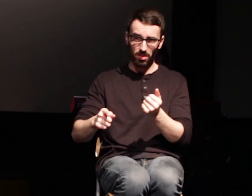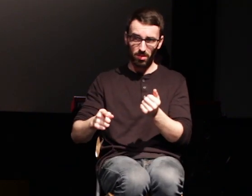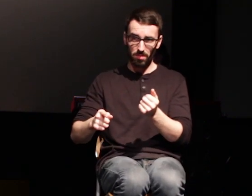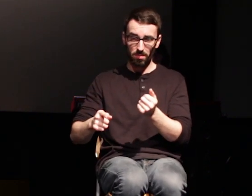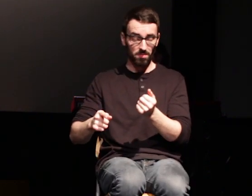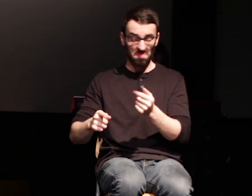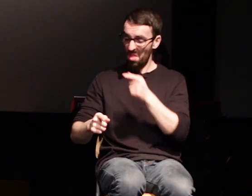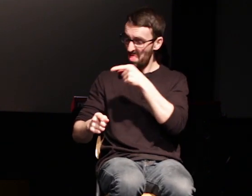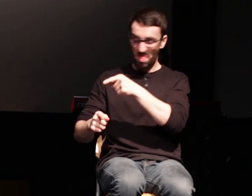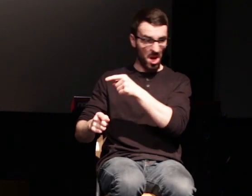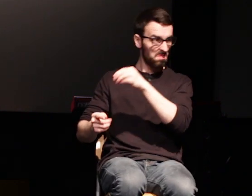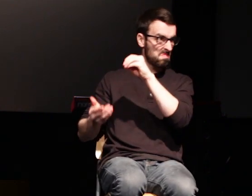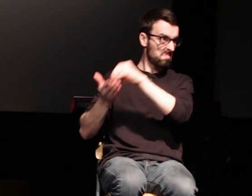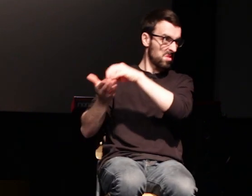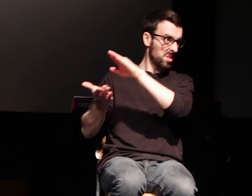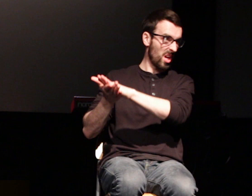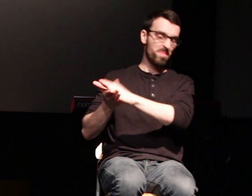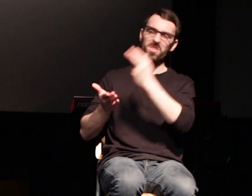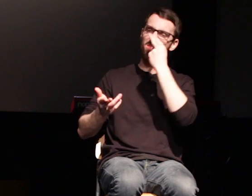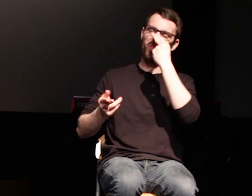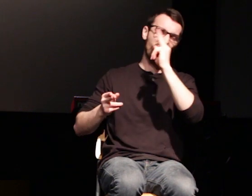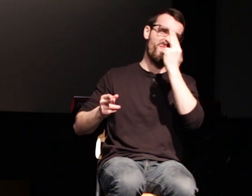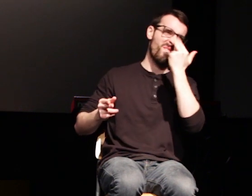Write that one down. That'll be a fun note later.